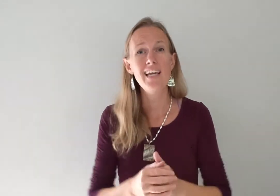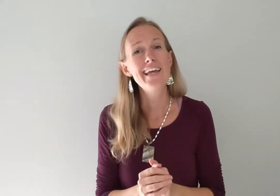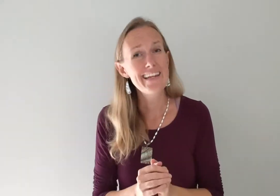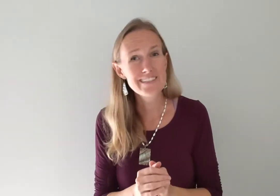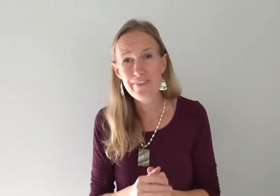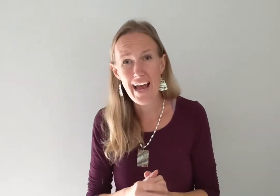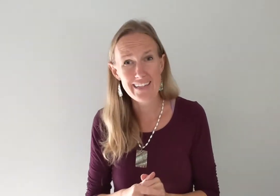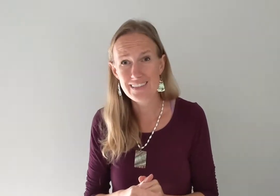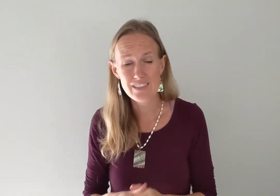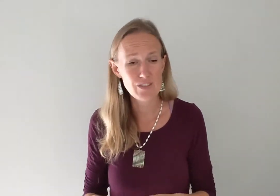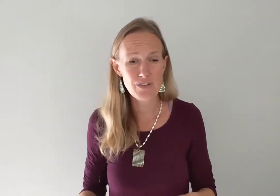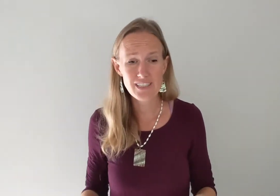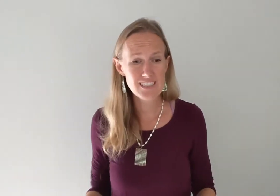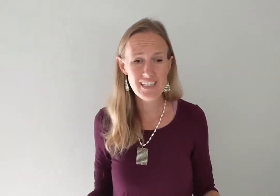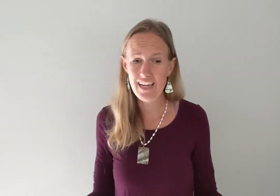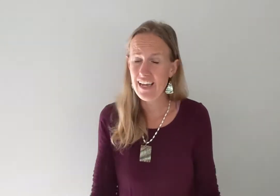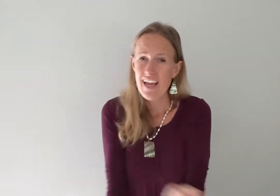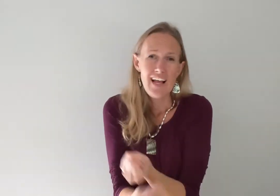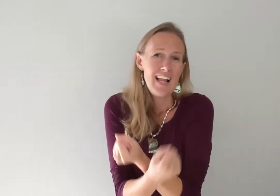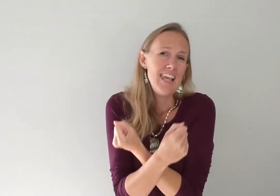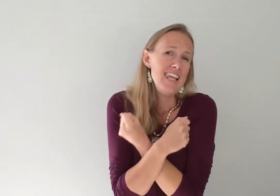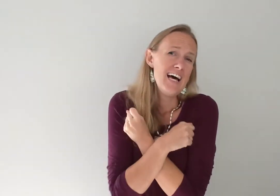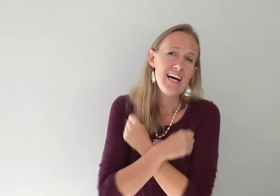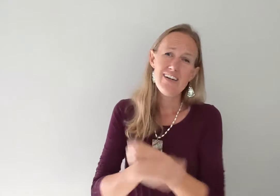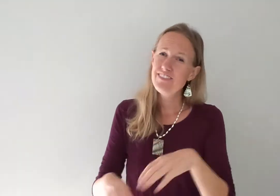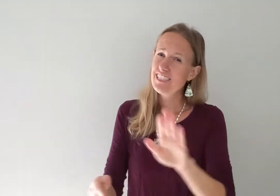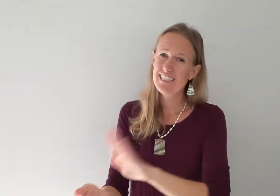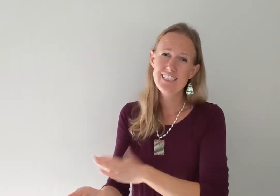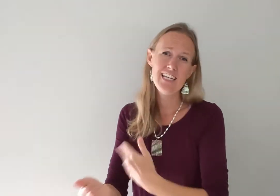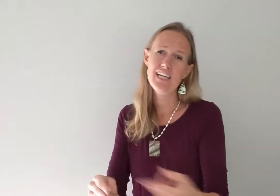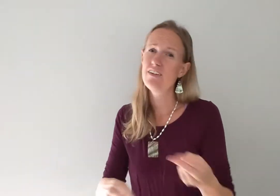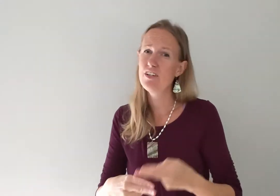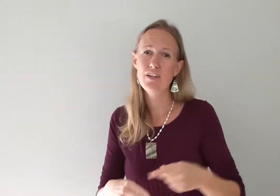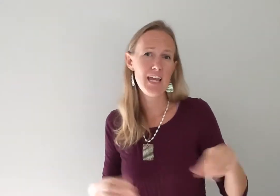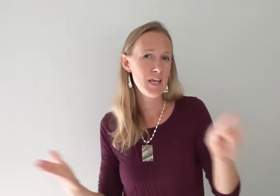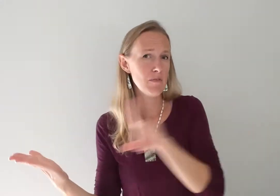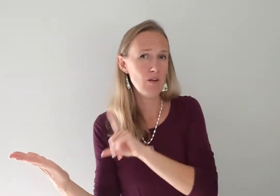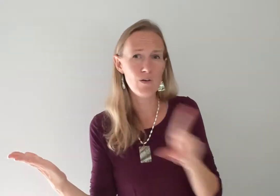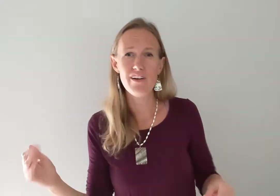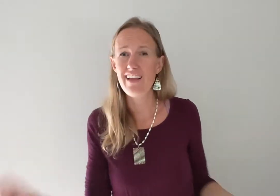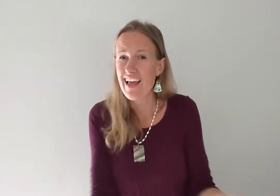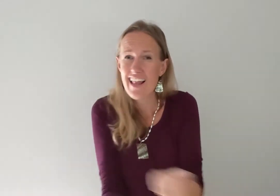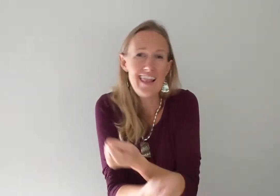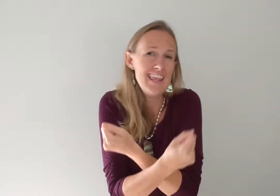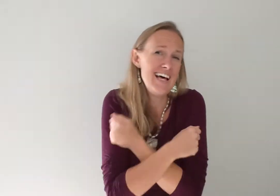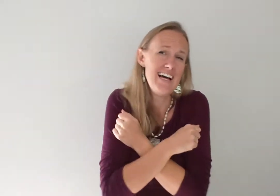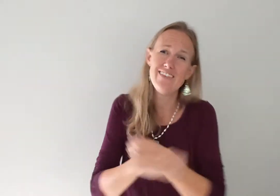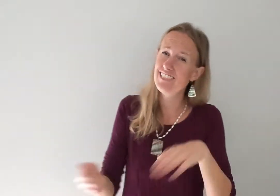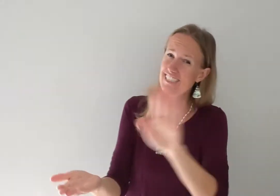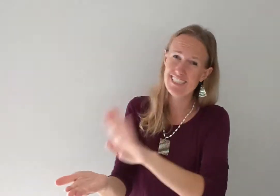It is fast, so you can just say, love to sing of your name, Lord. Love to